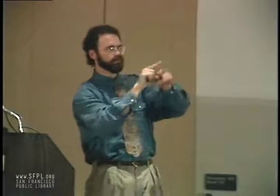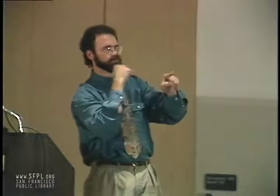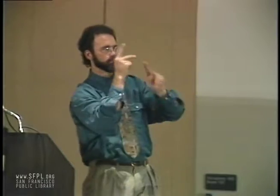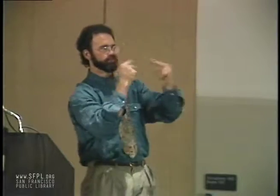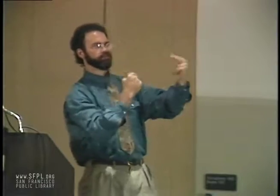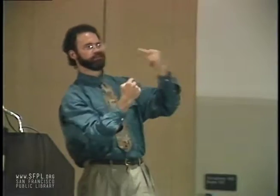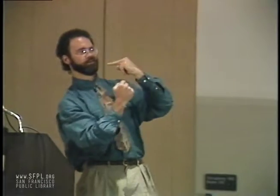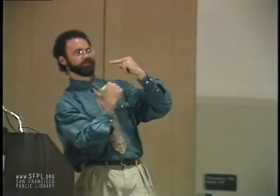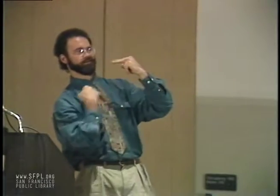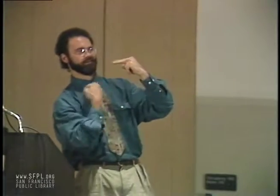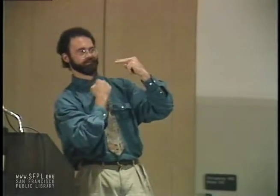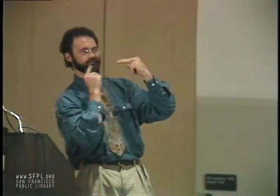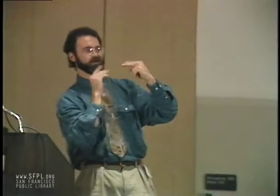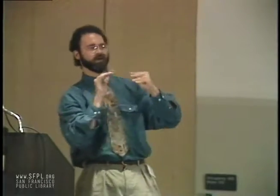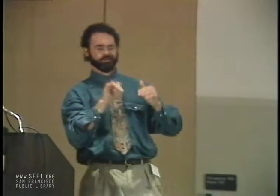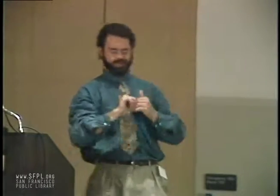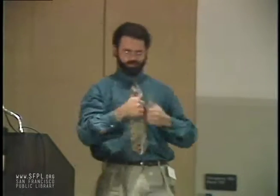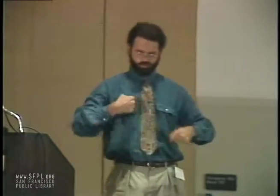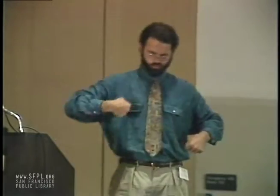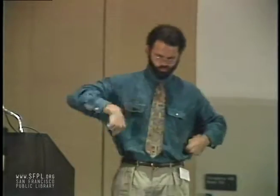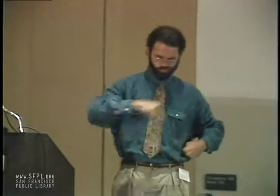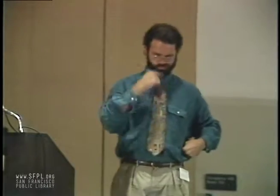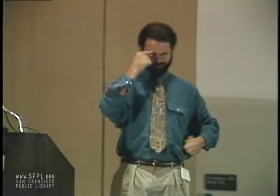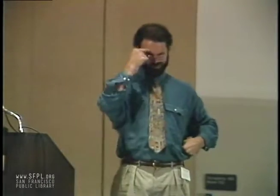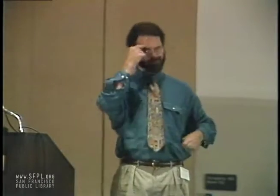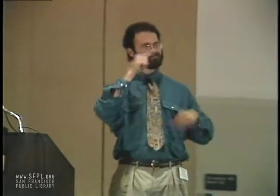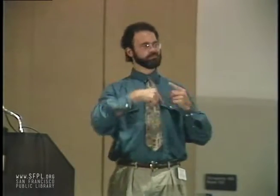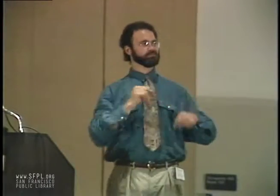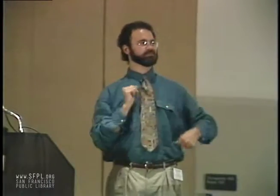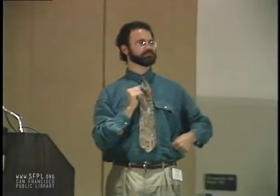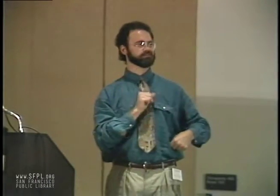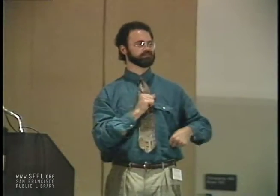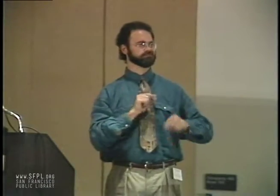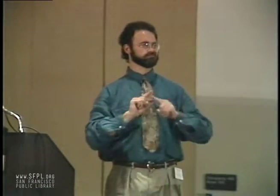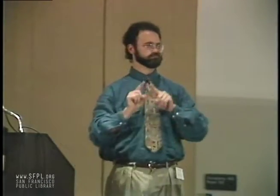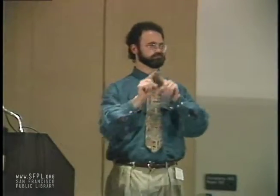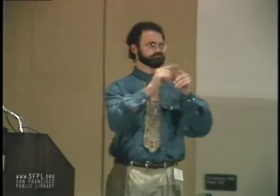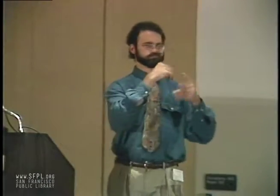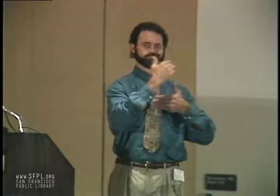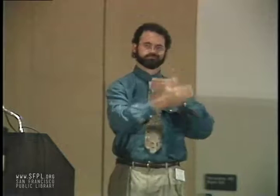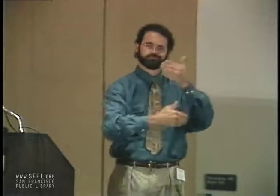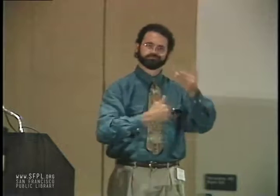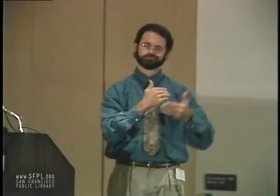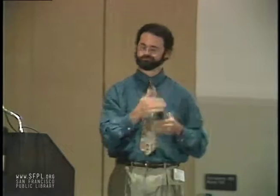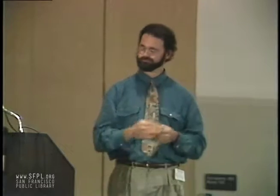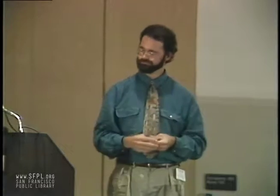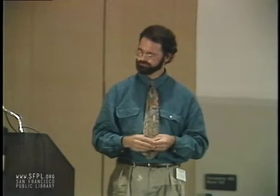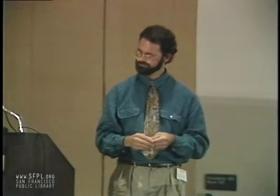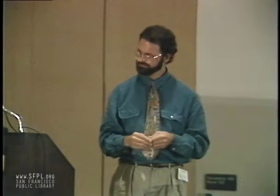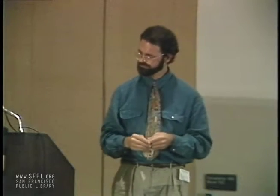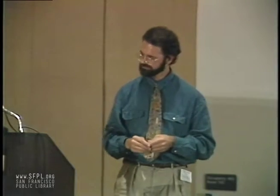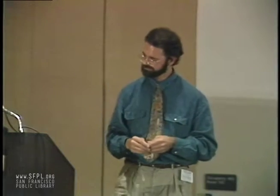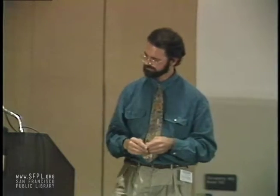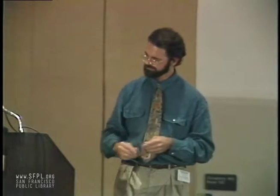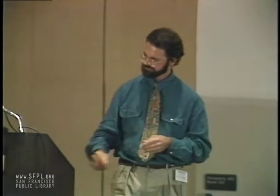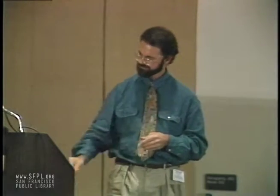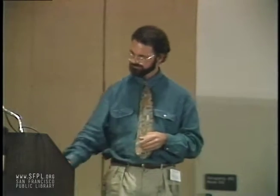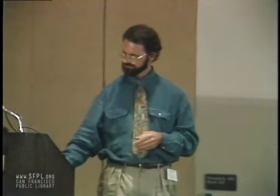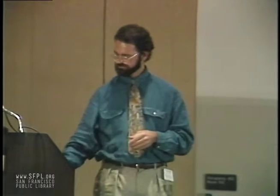perspective of deaf people, to know how hearing people view me, what that perspective is, how we as a group view ourselves, and so